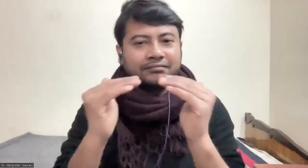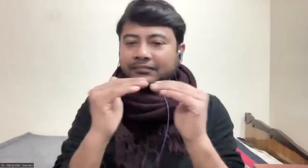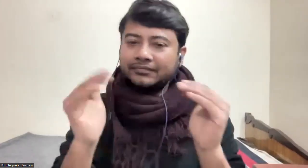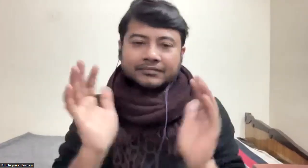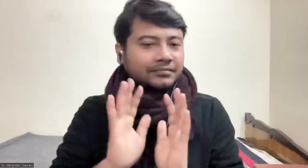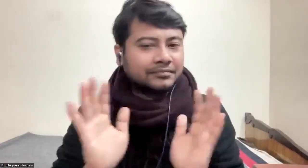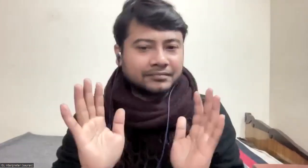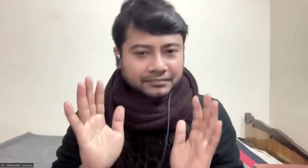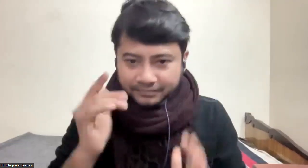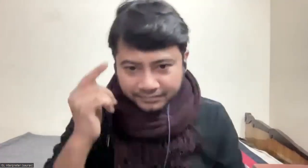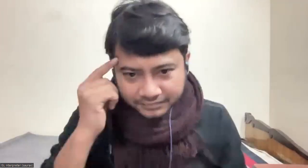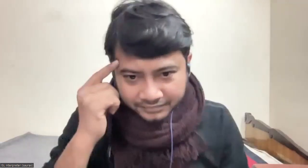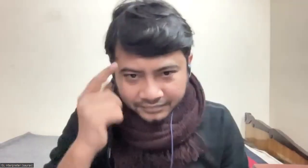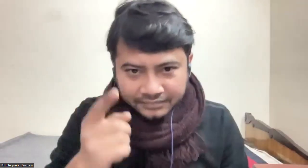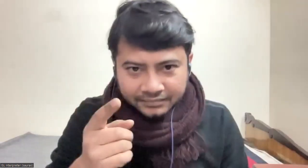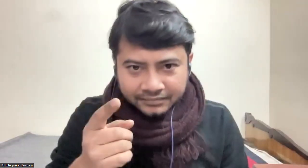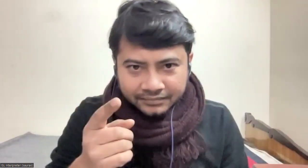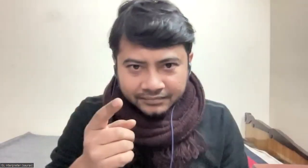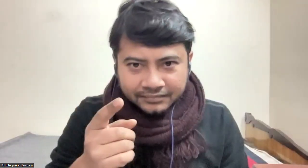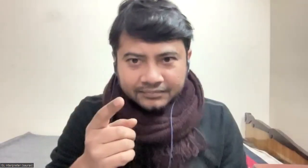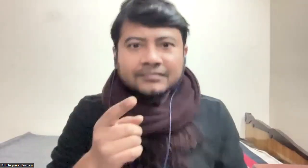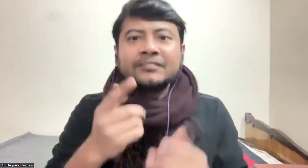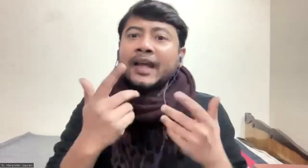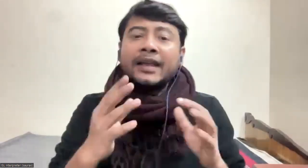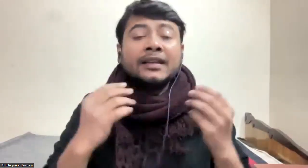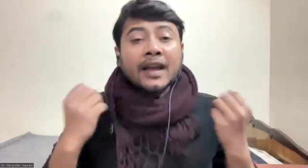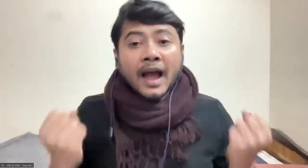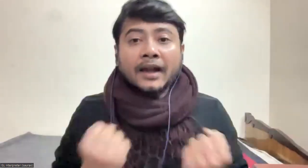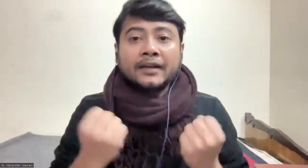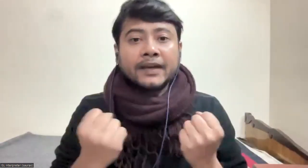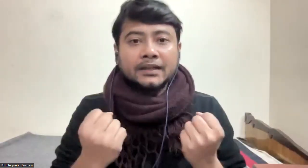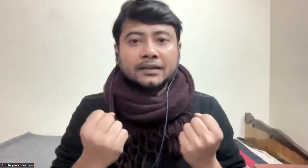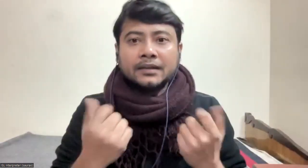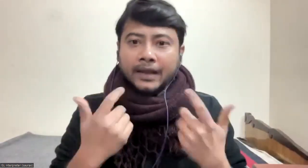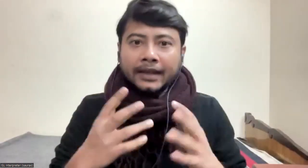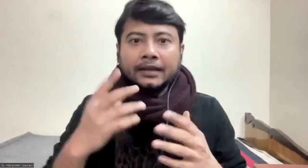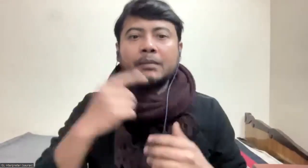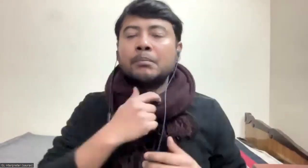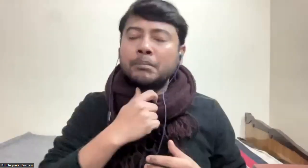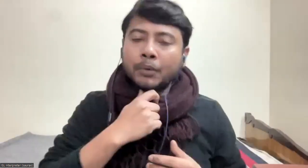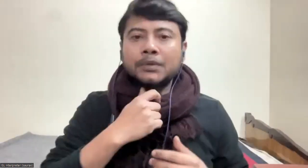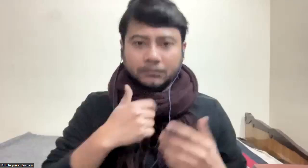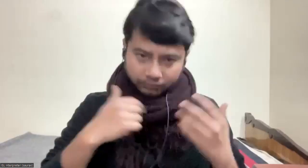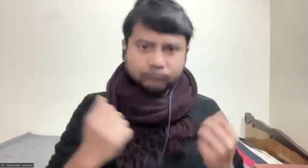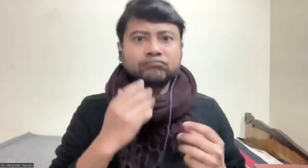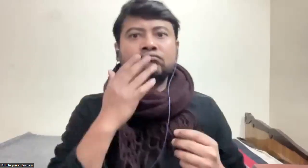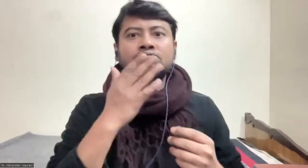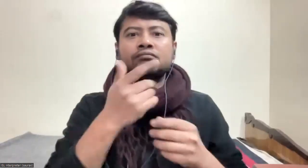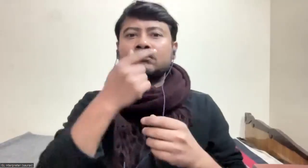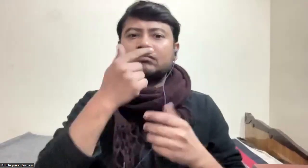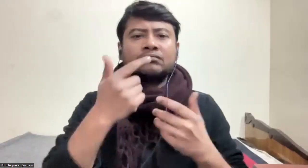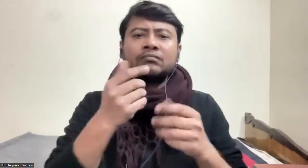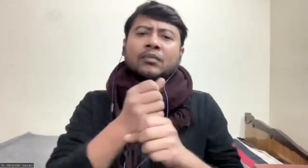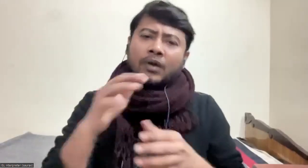So, do you understand that these other activities that we do, you know, taking a bath in Ganga or going to